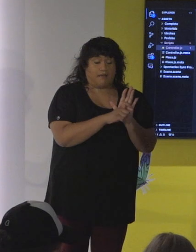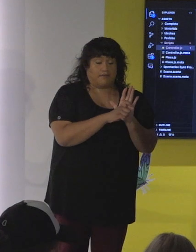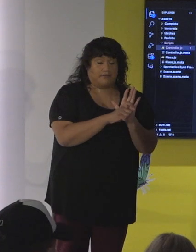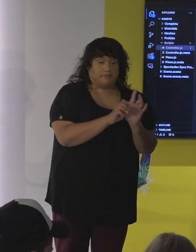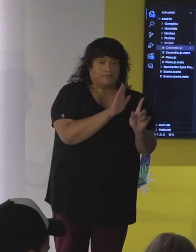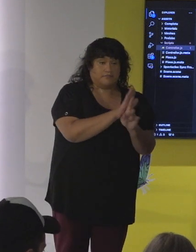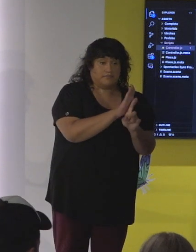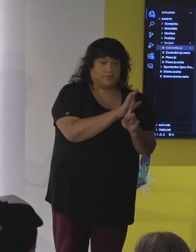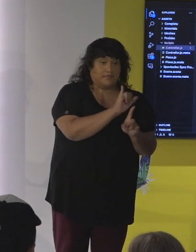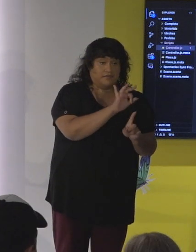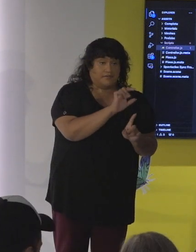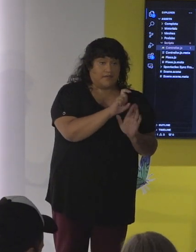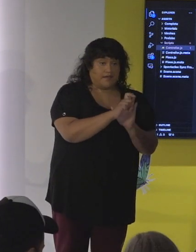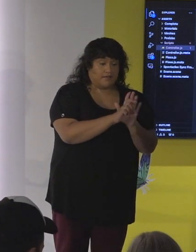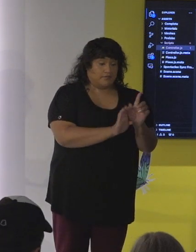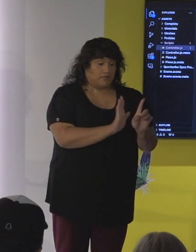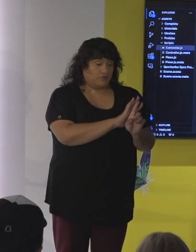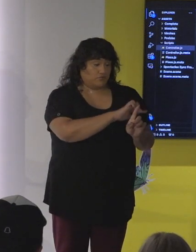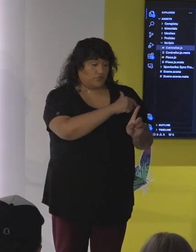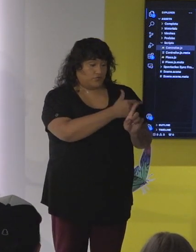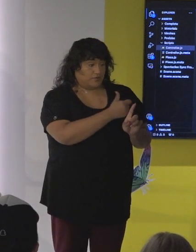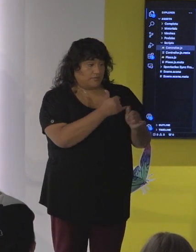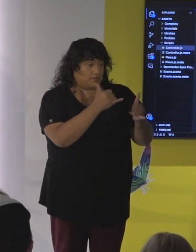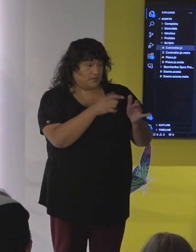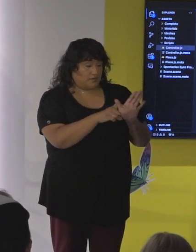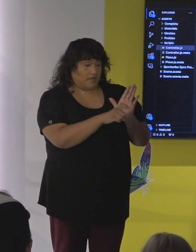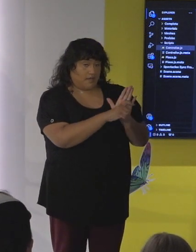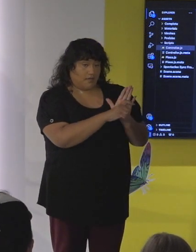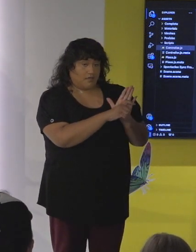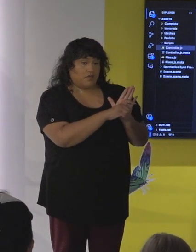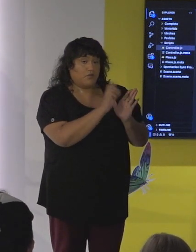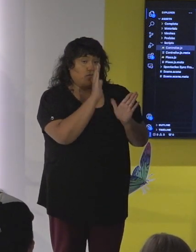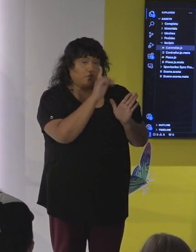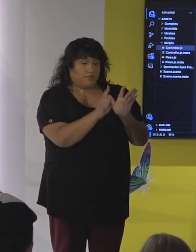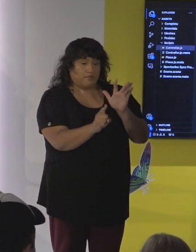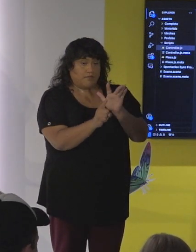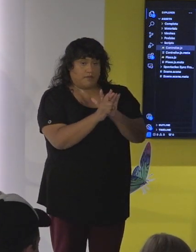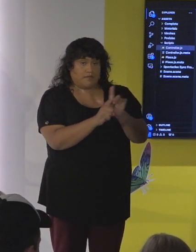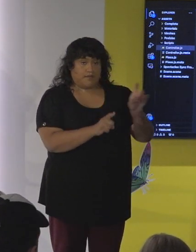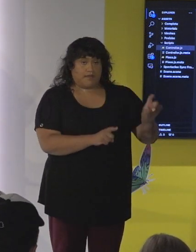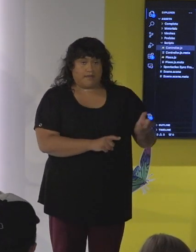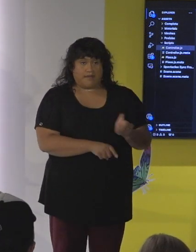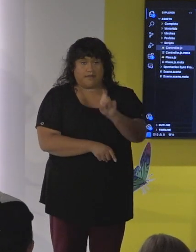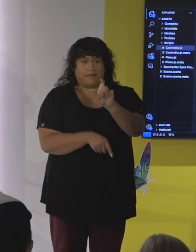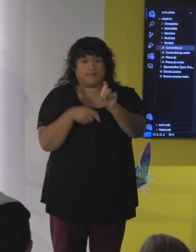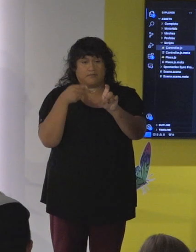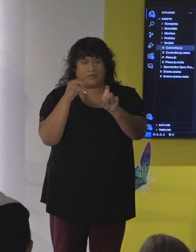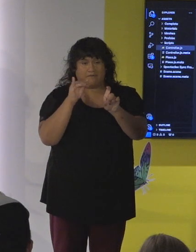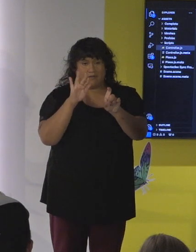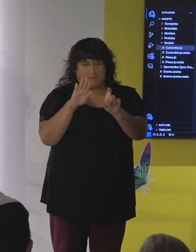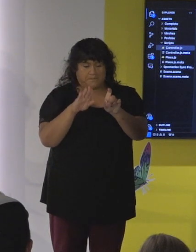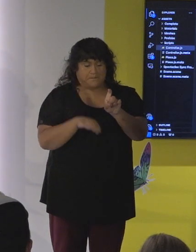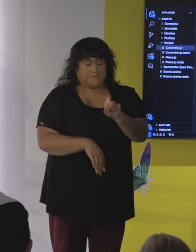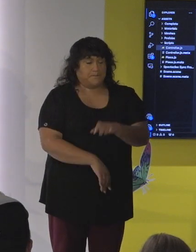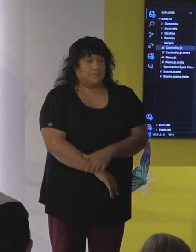so if it's X's turn and the player is X, then we're going to spawn the X prefab.